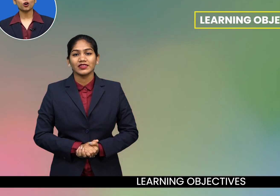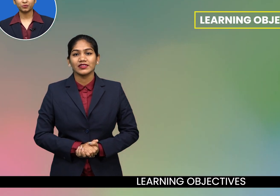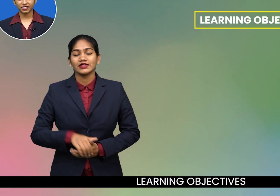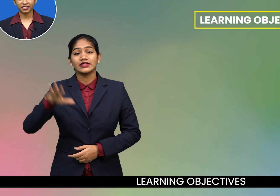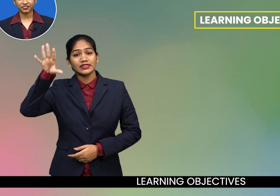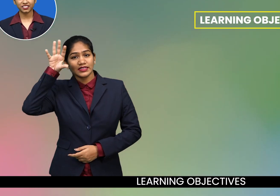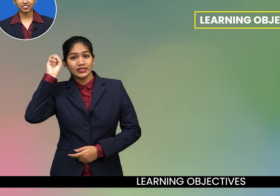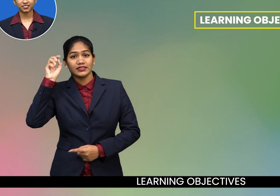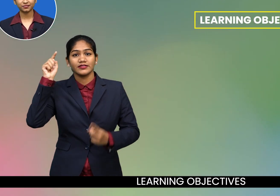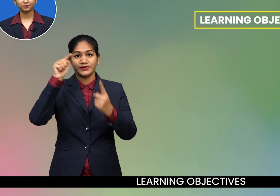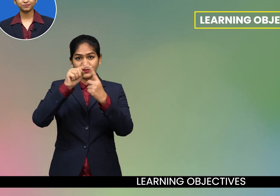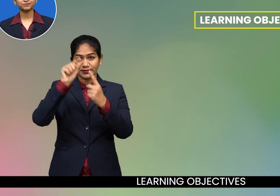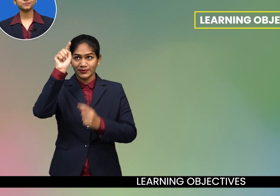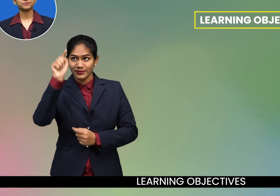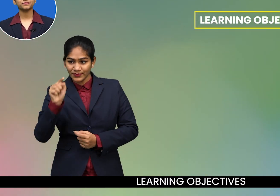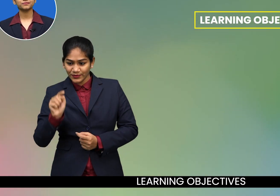Learning objectives.